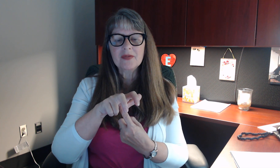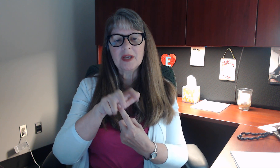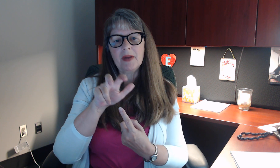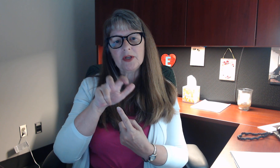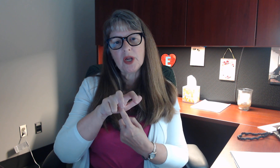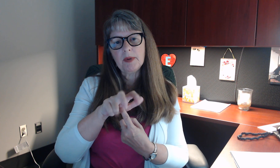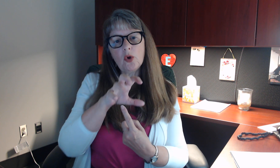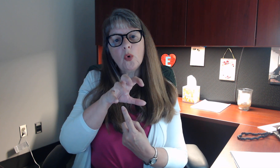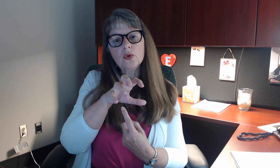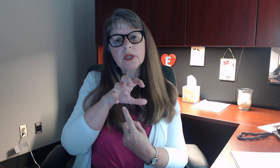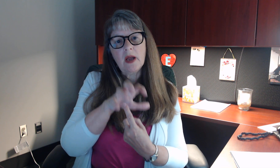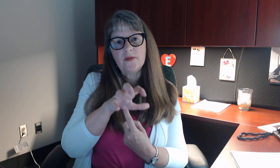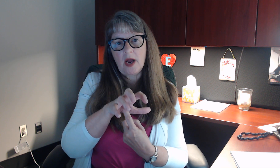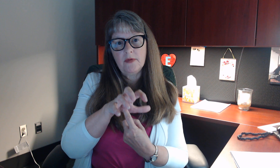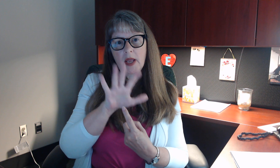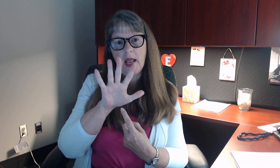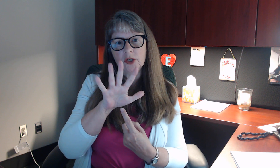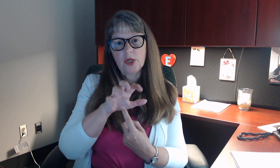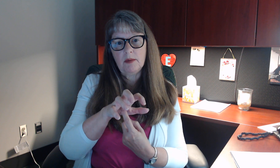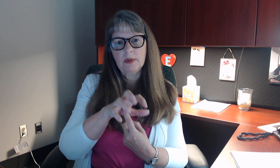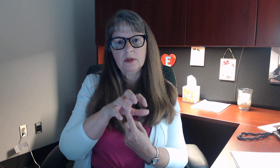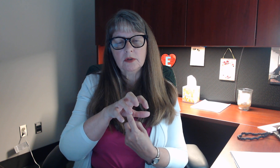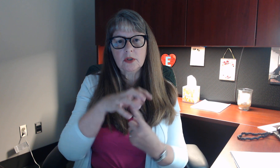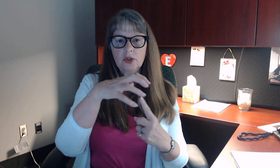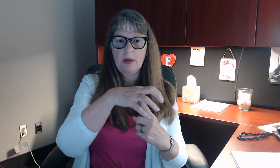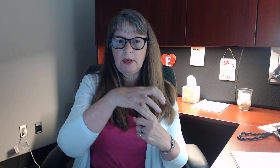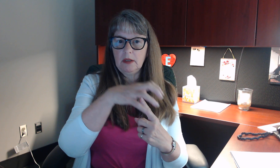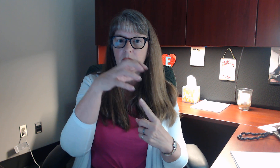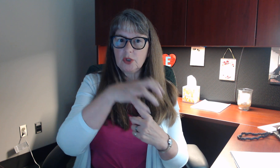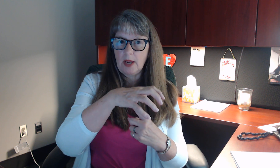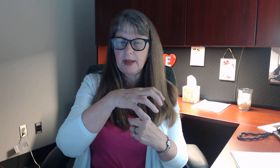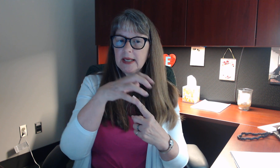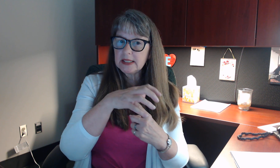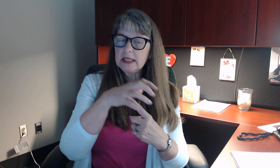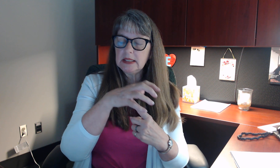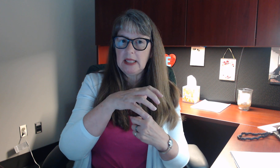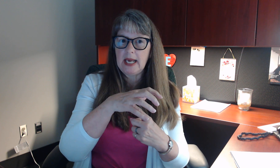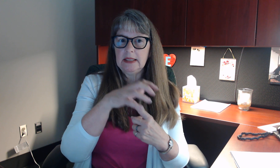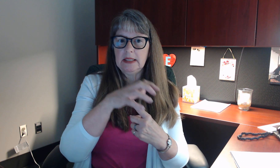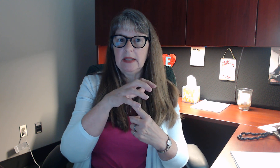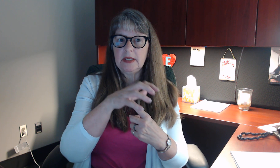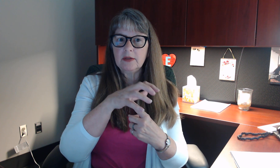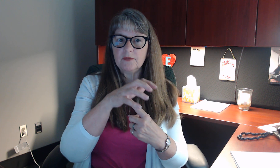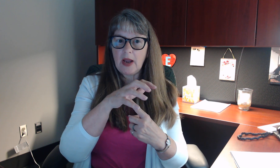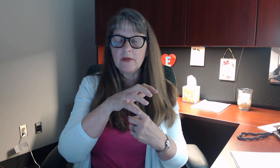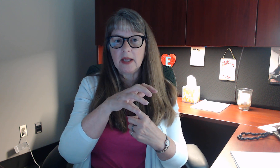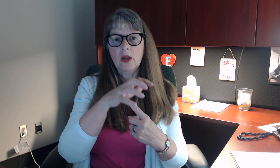about that, champion, or you'll see a 5 hand shape, champion of the champ. And I see that, I think the 5 hand